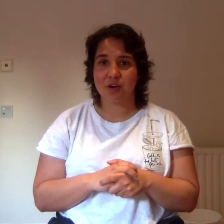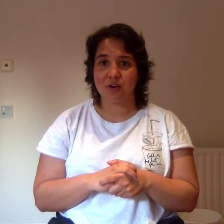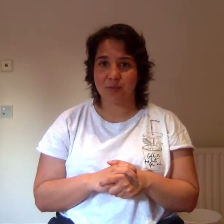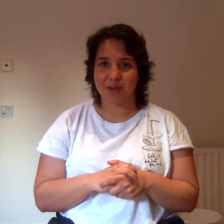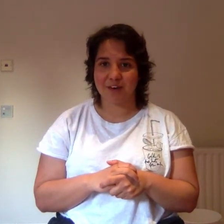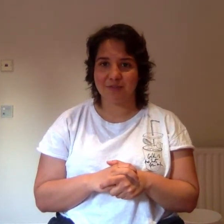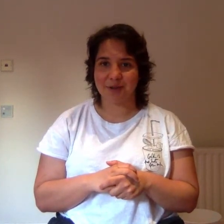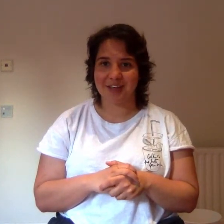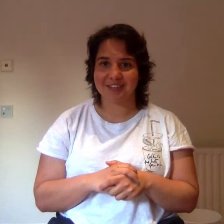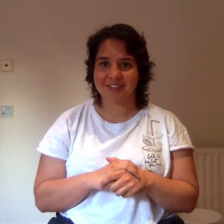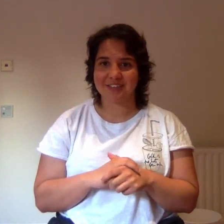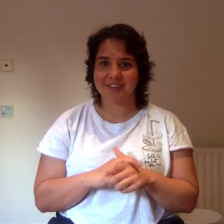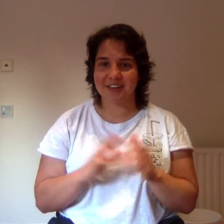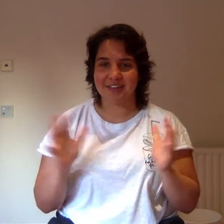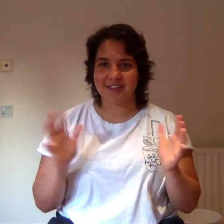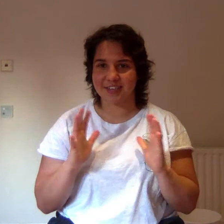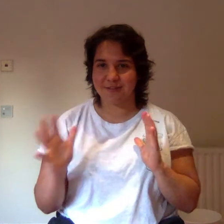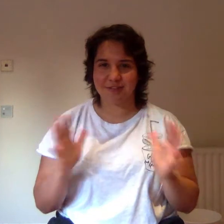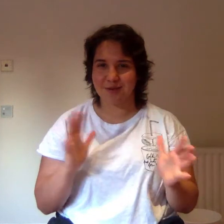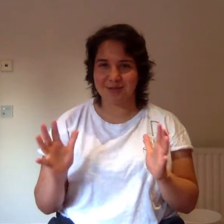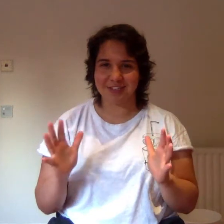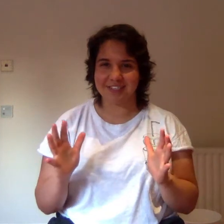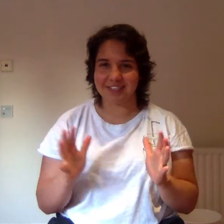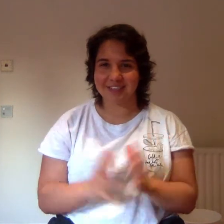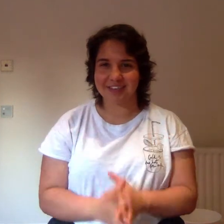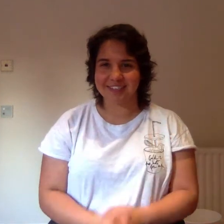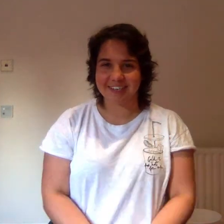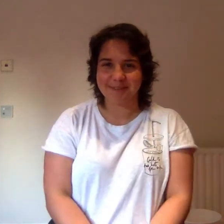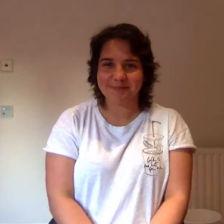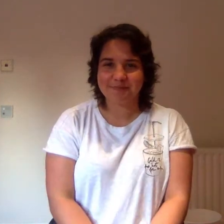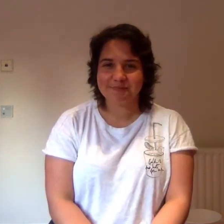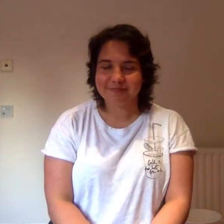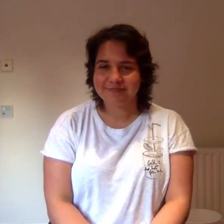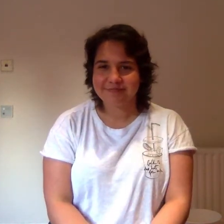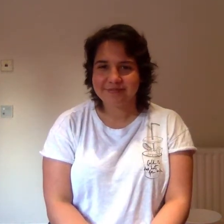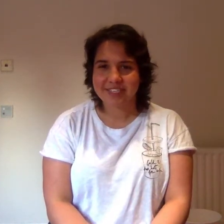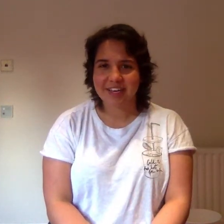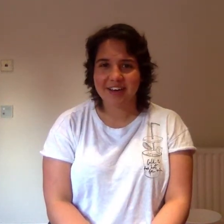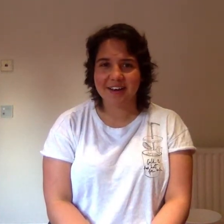not be out of place in the deaf community setting.